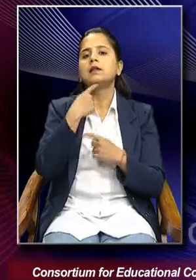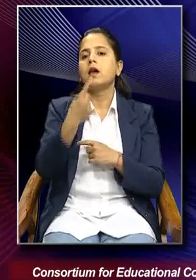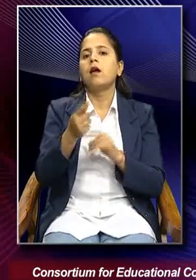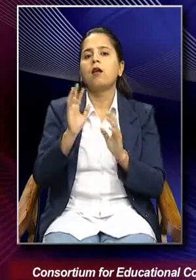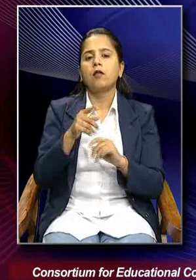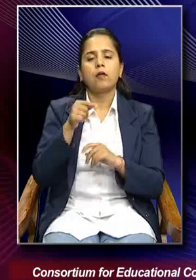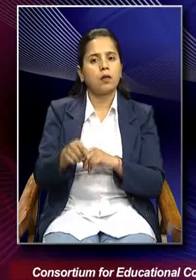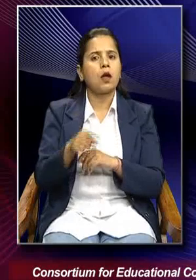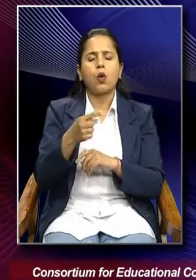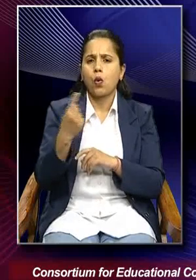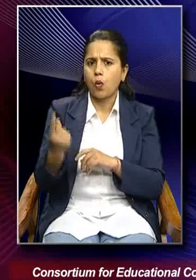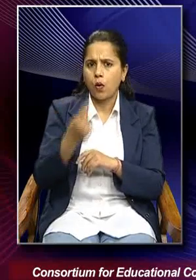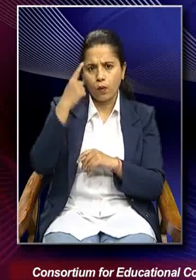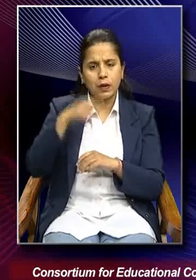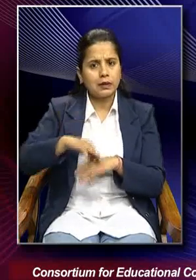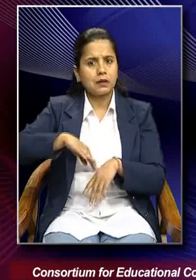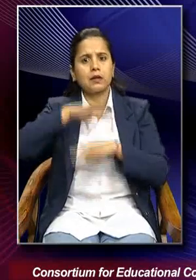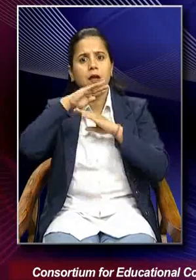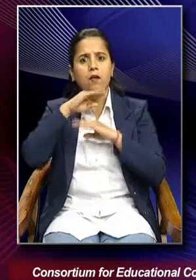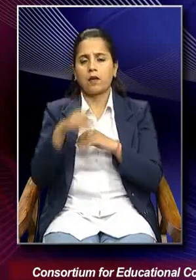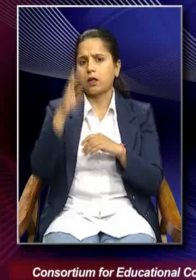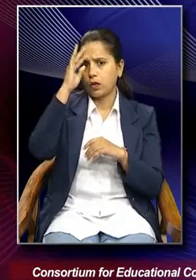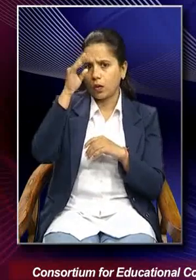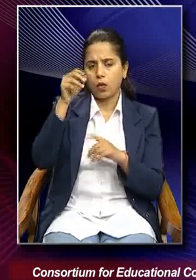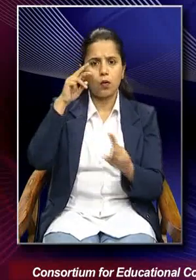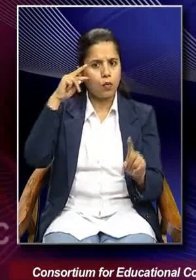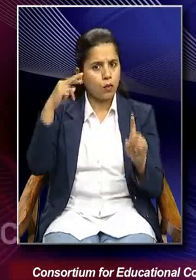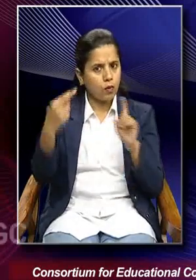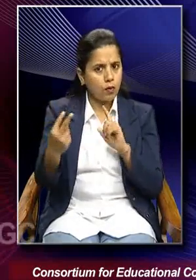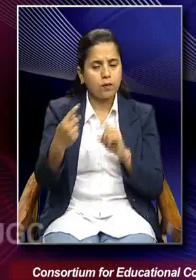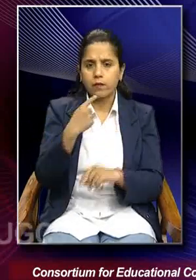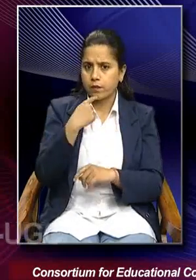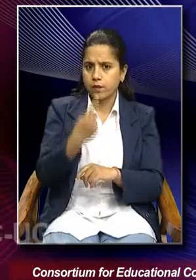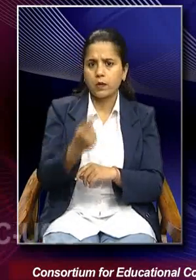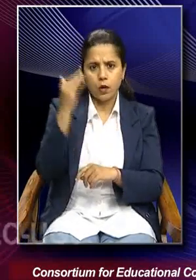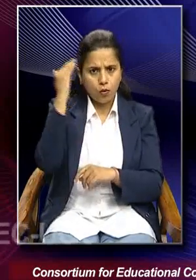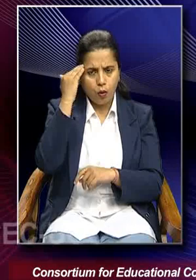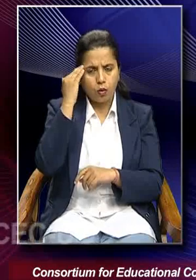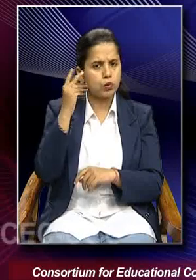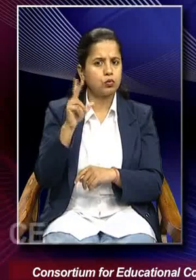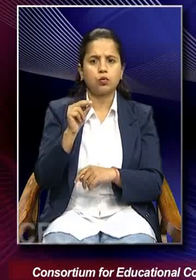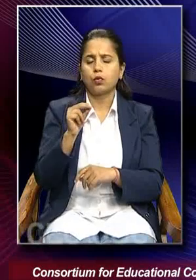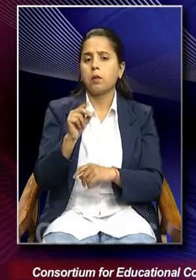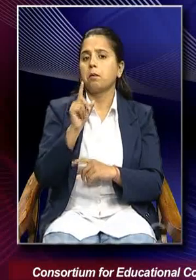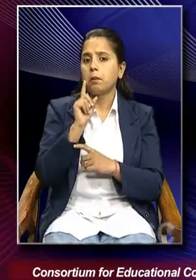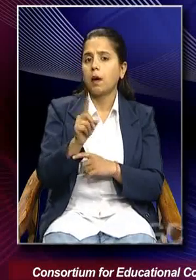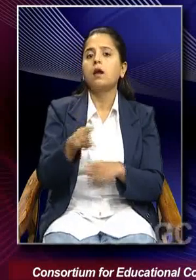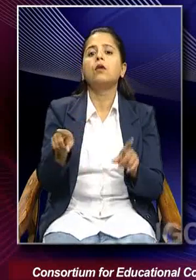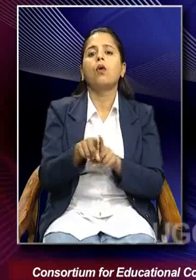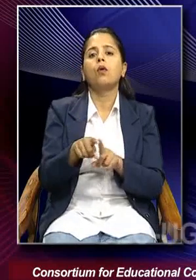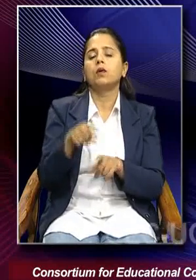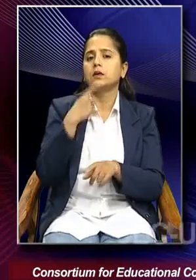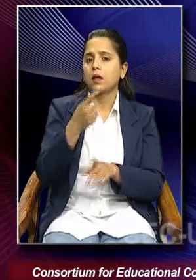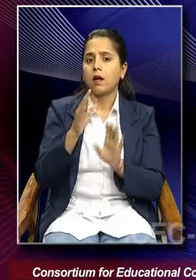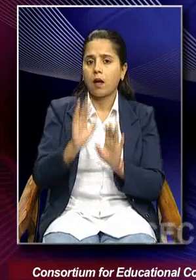it's not just for satisfying the theoretical perspective or the theoretical knowledge, but it is also